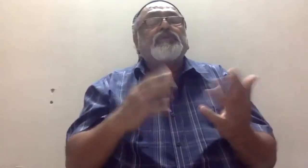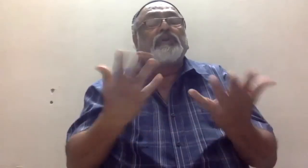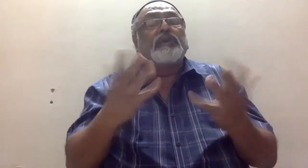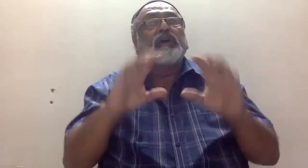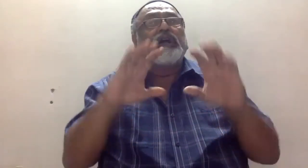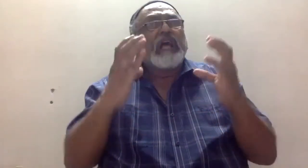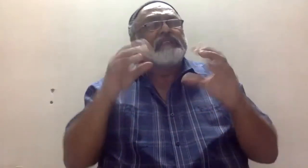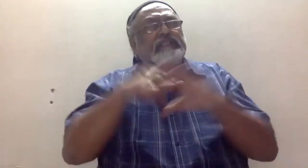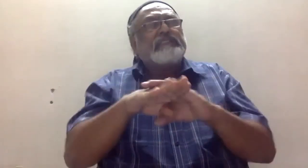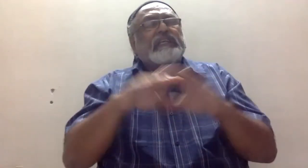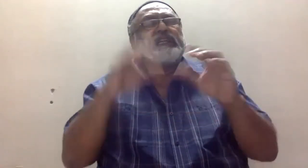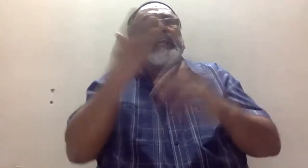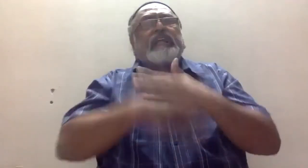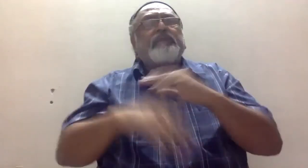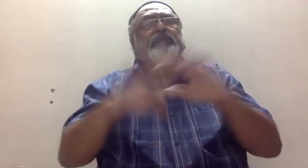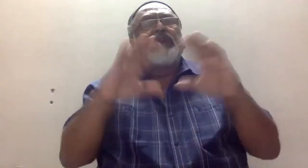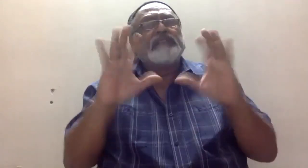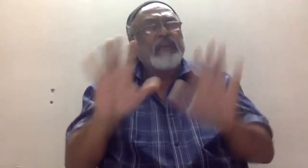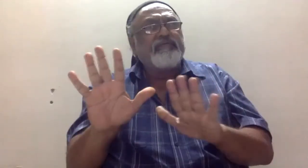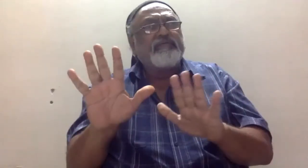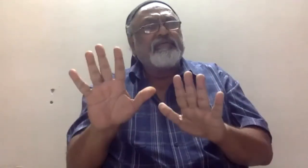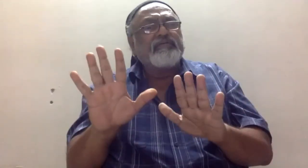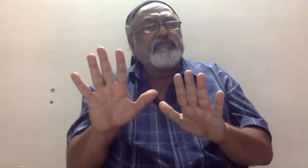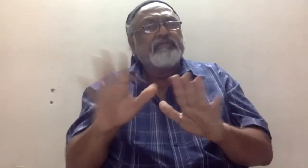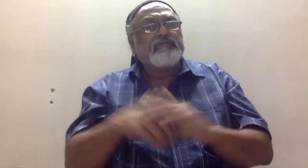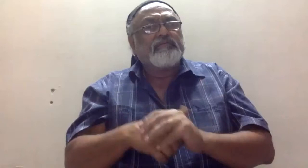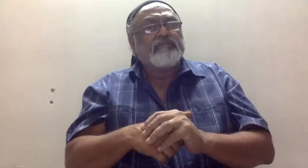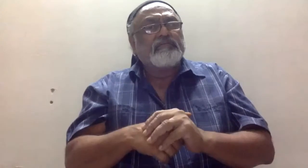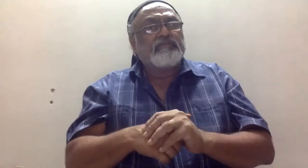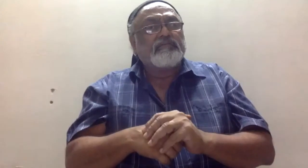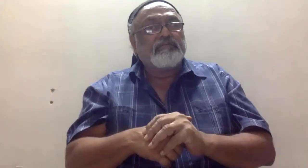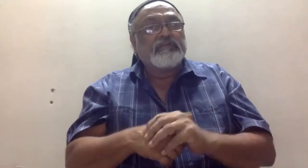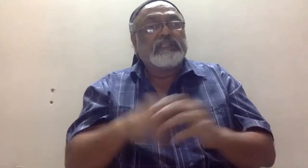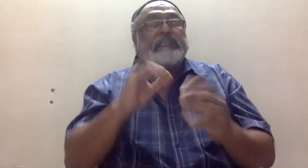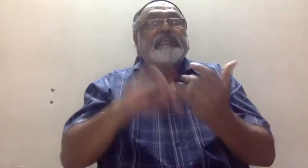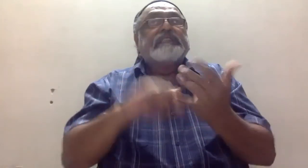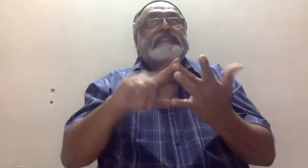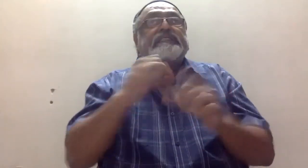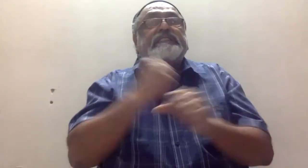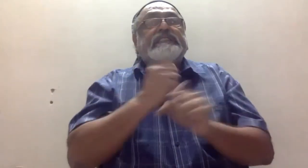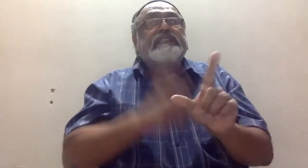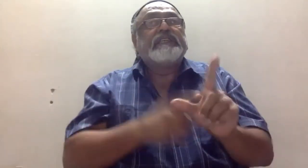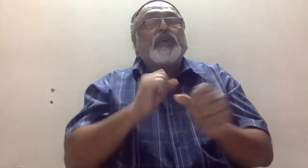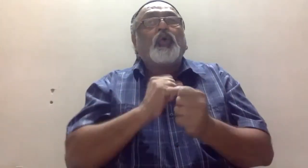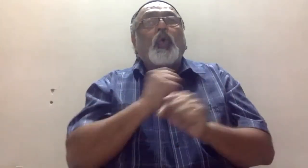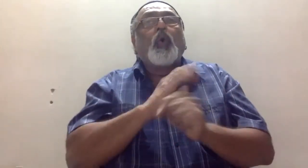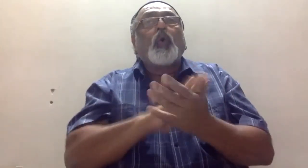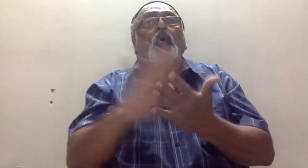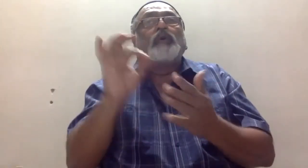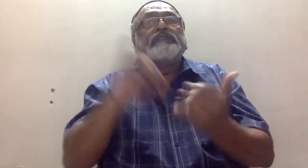Did you name yourself? My name is Saji Ghosh. Okay. Saji Ghosh, thank you, Saji, for this